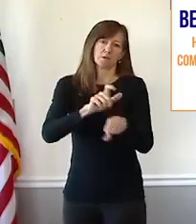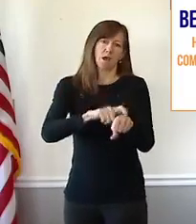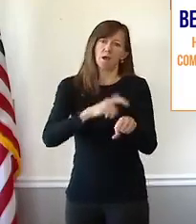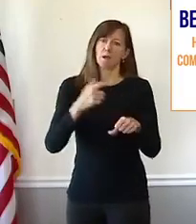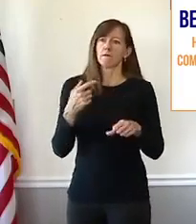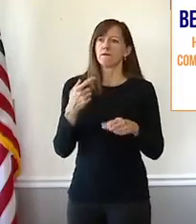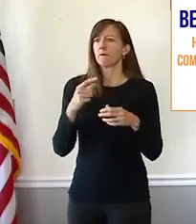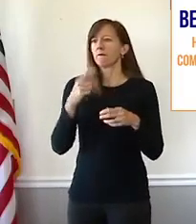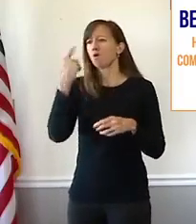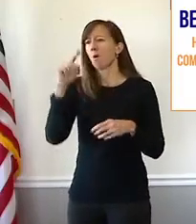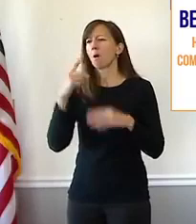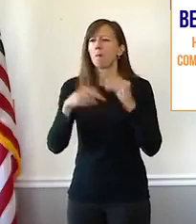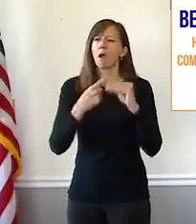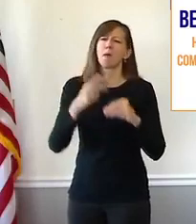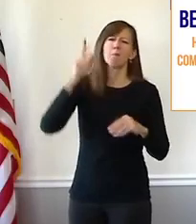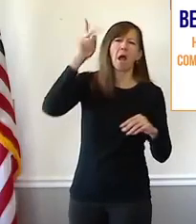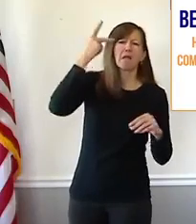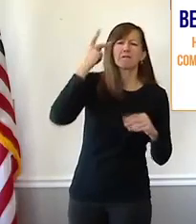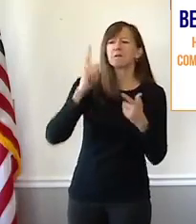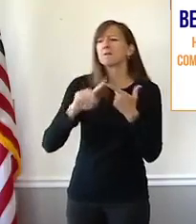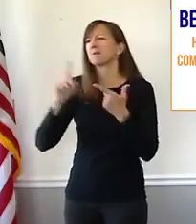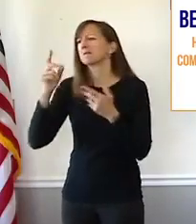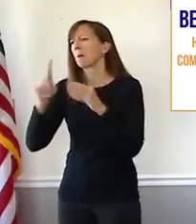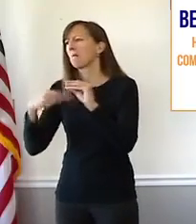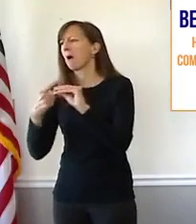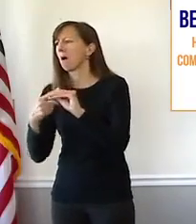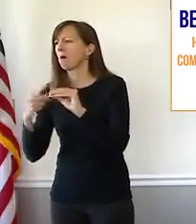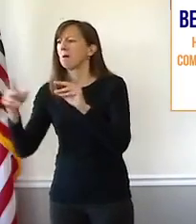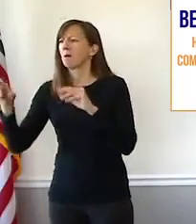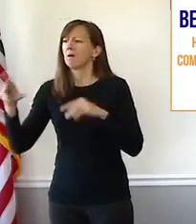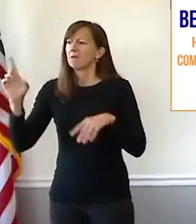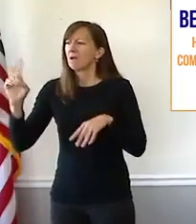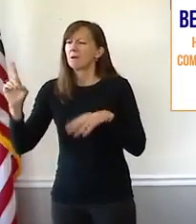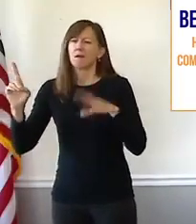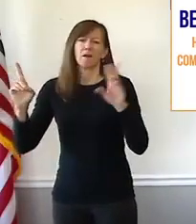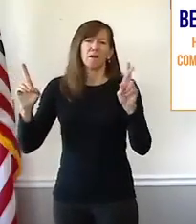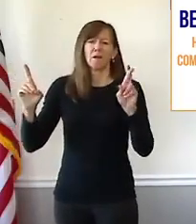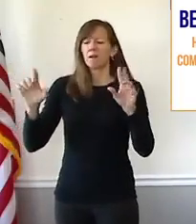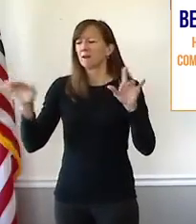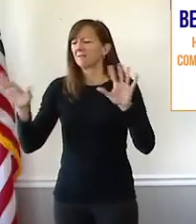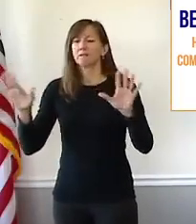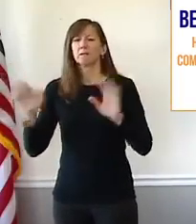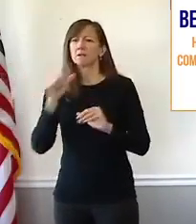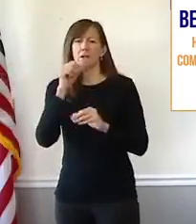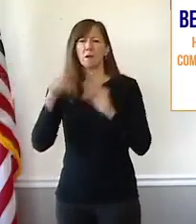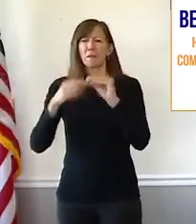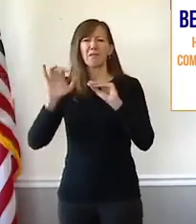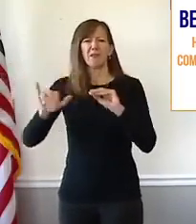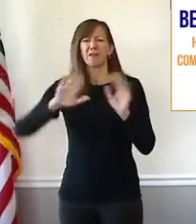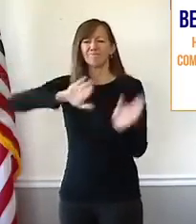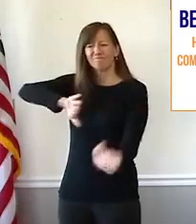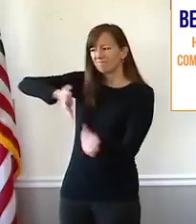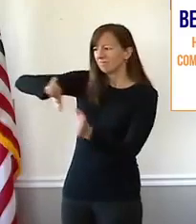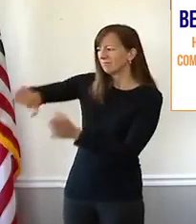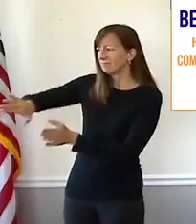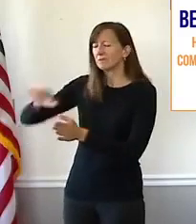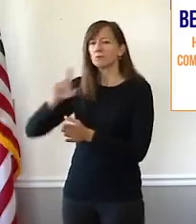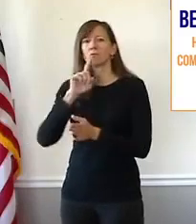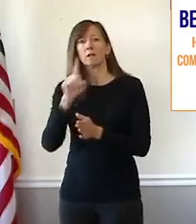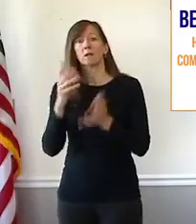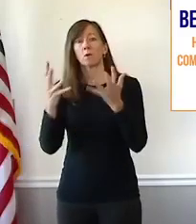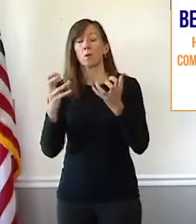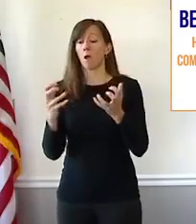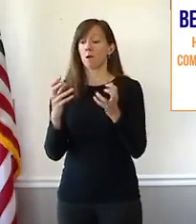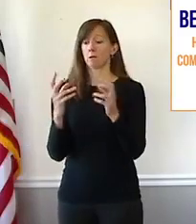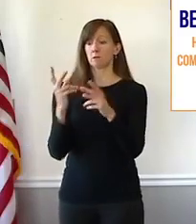or even party issues. Right now, we're focused on trying to keep our community healthy, get everything open as aggressively,